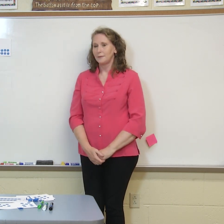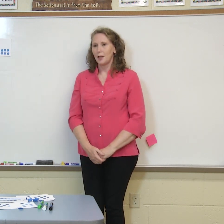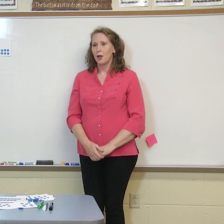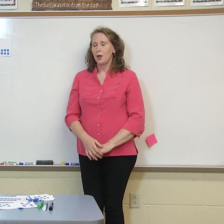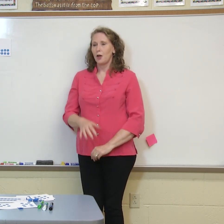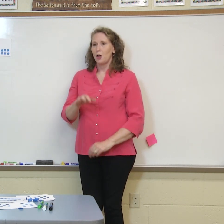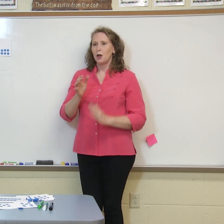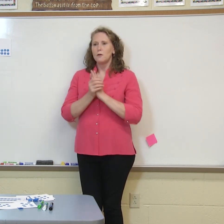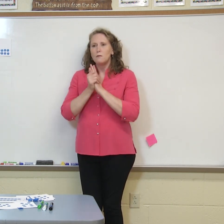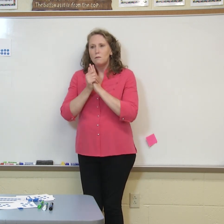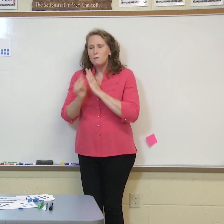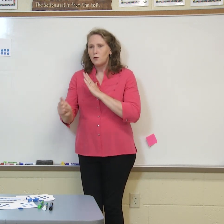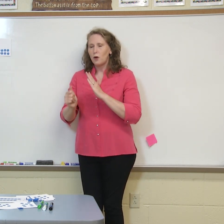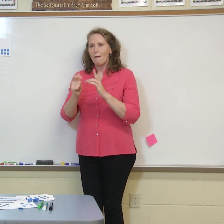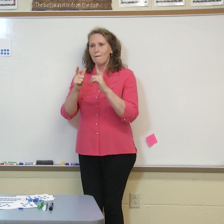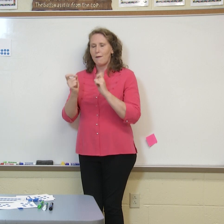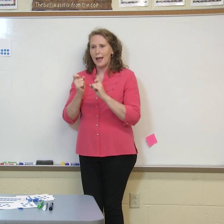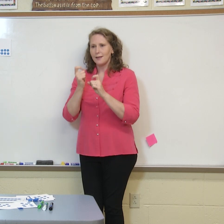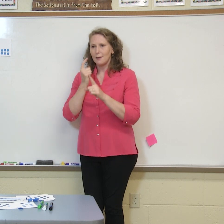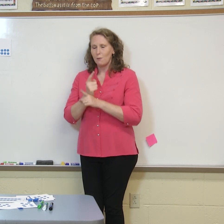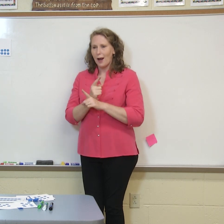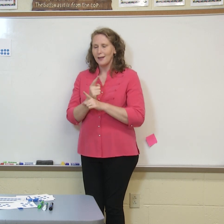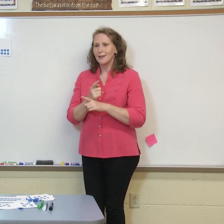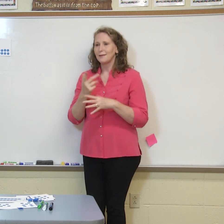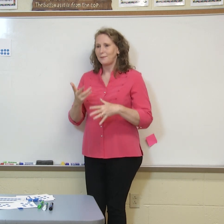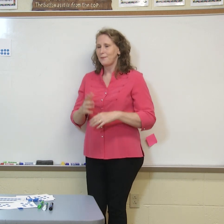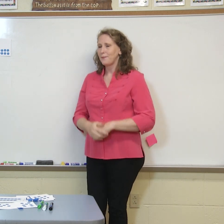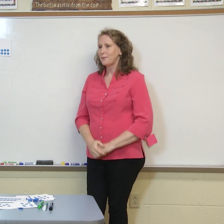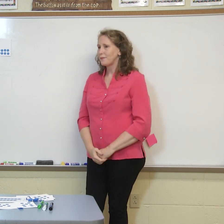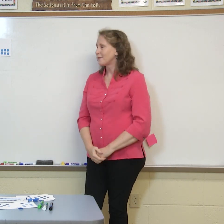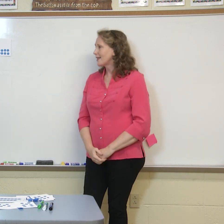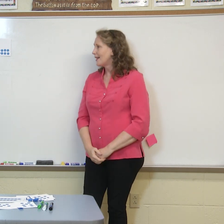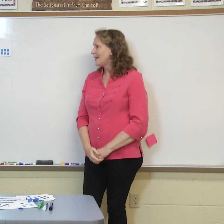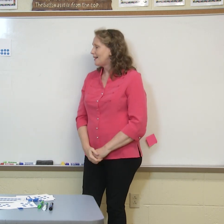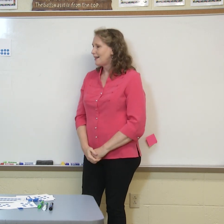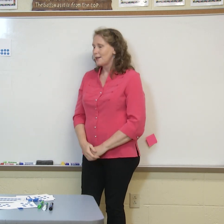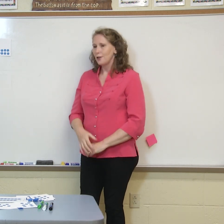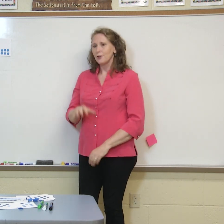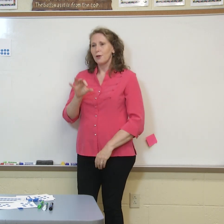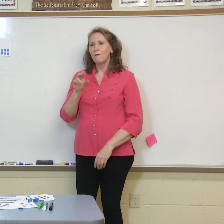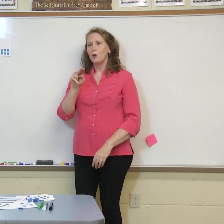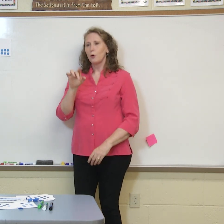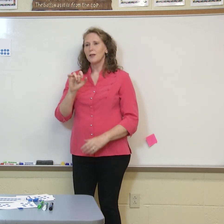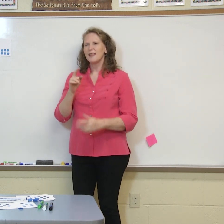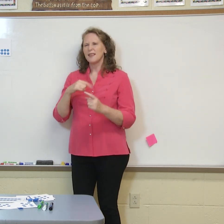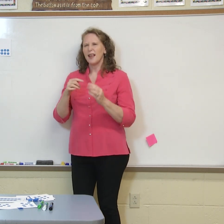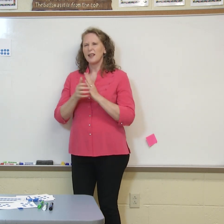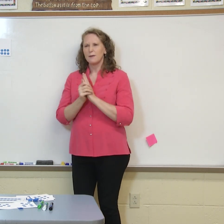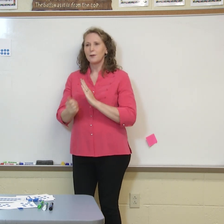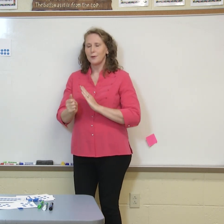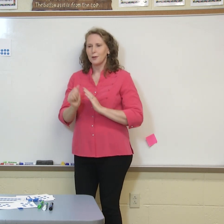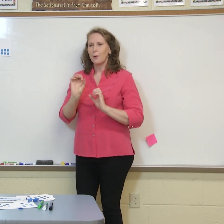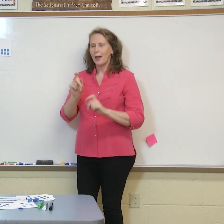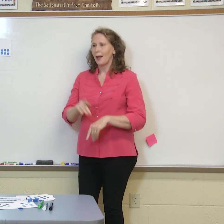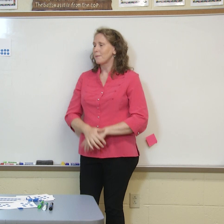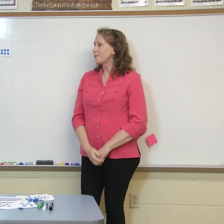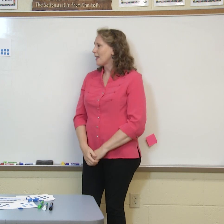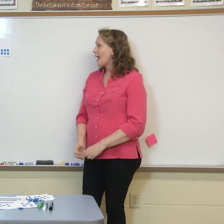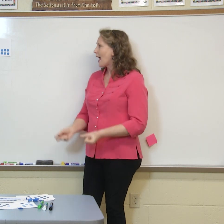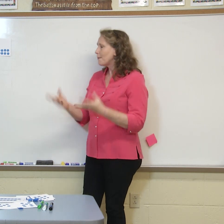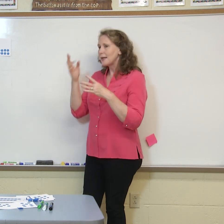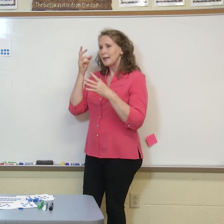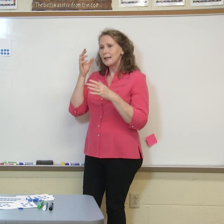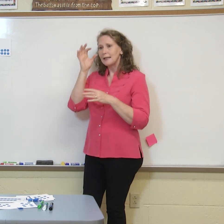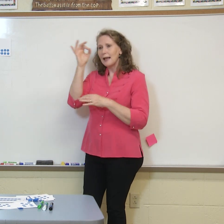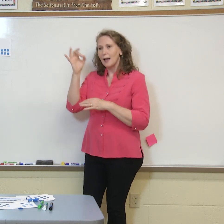Fluency is fast and accurate. Let's see what you know in your 3-second look. How many dots do you